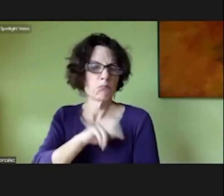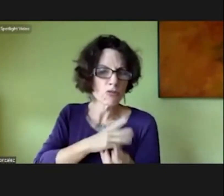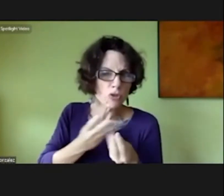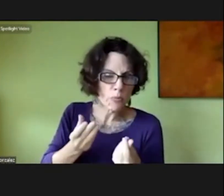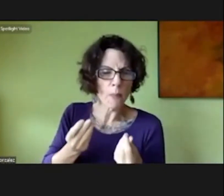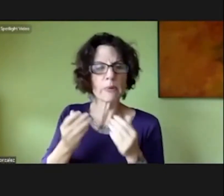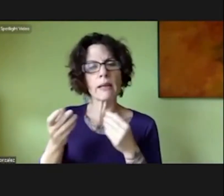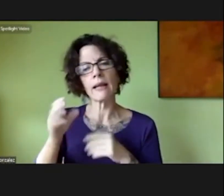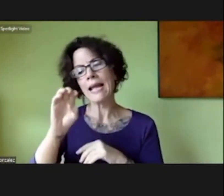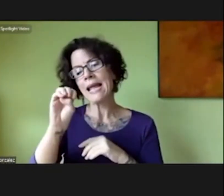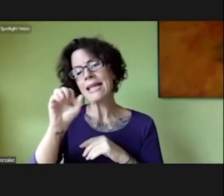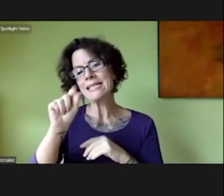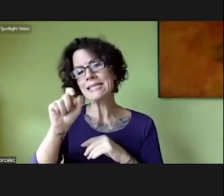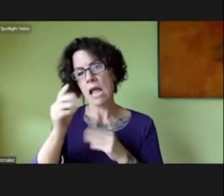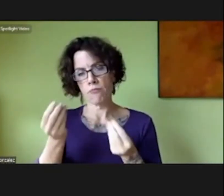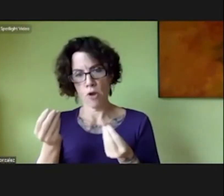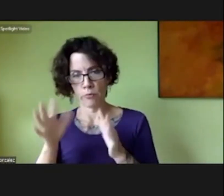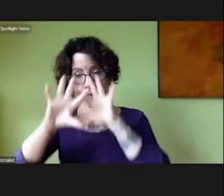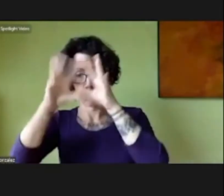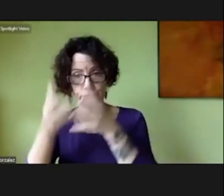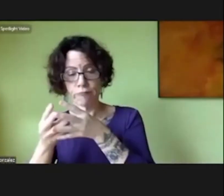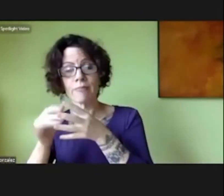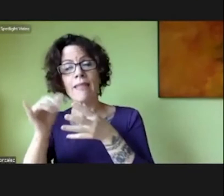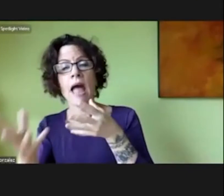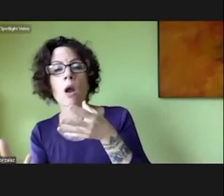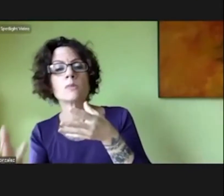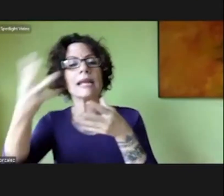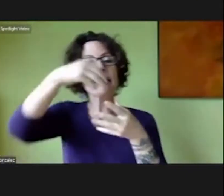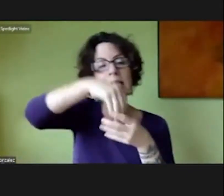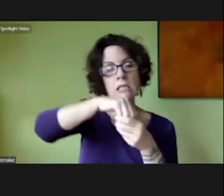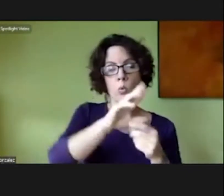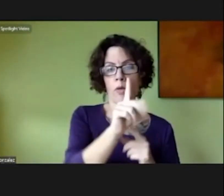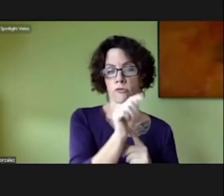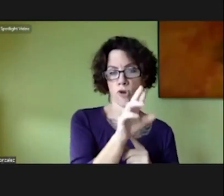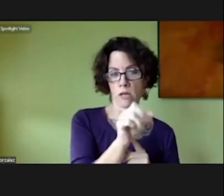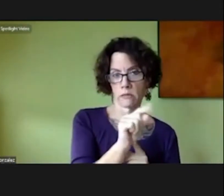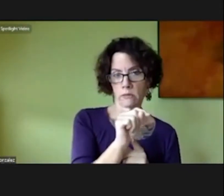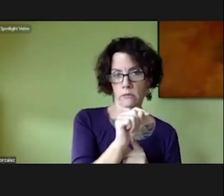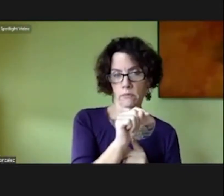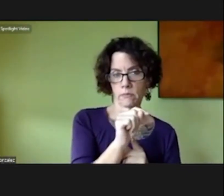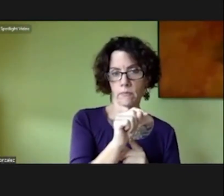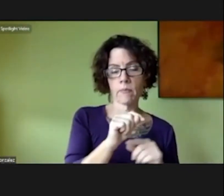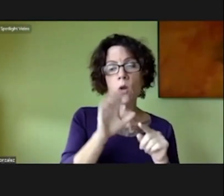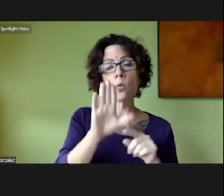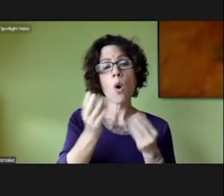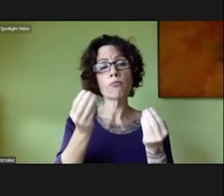Your will outlines all of your property, finances and personal